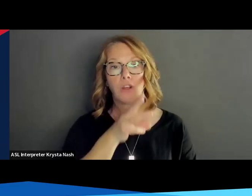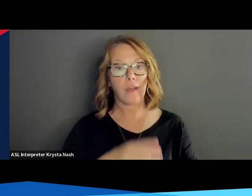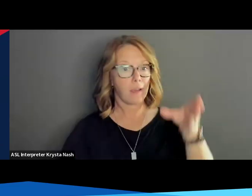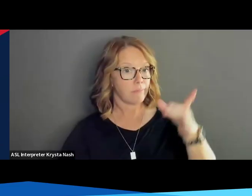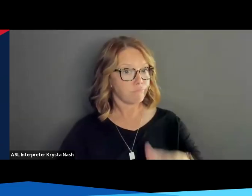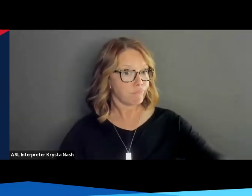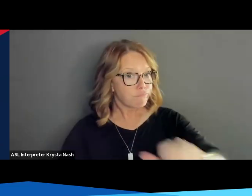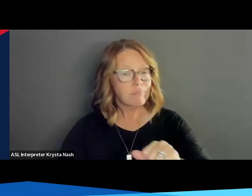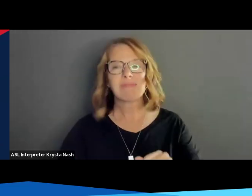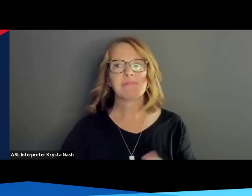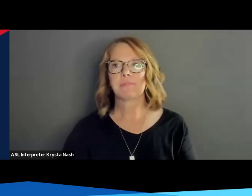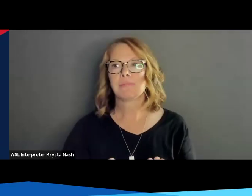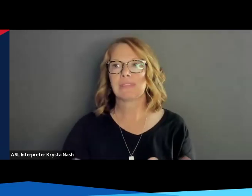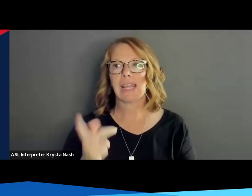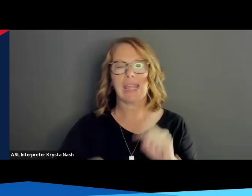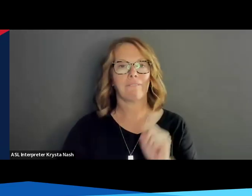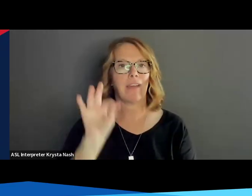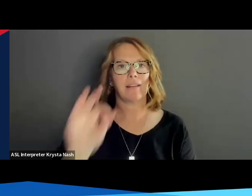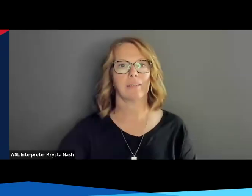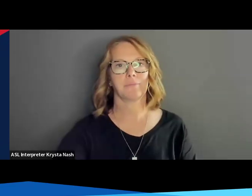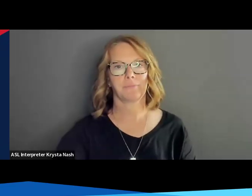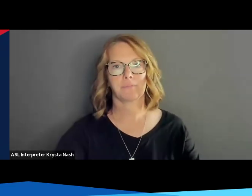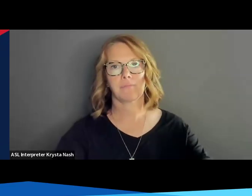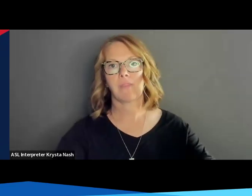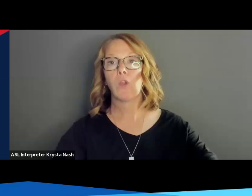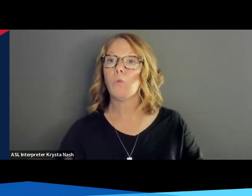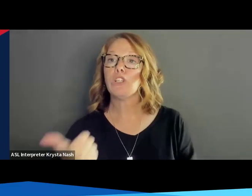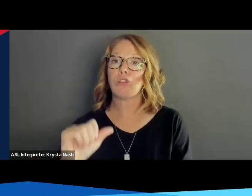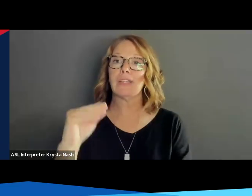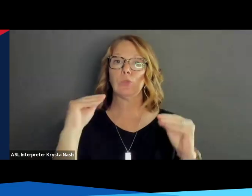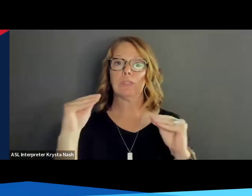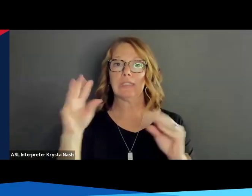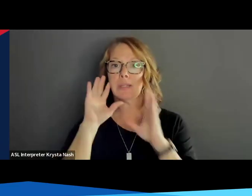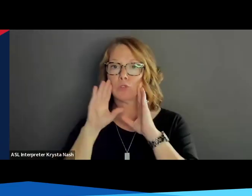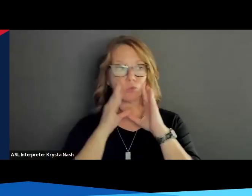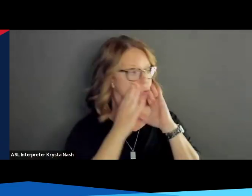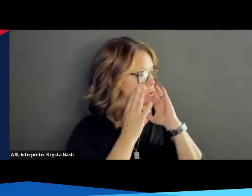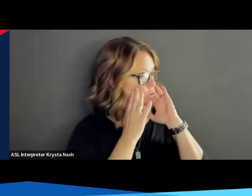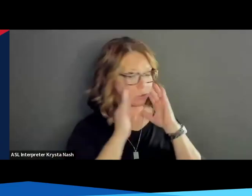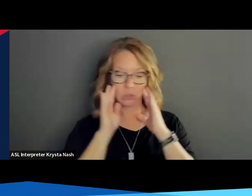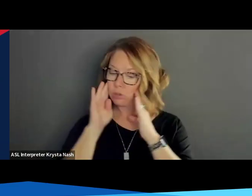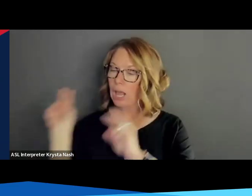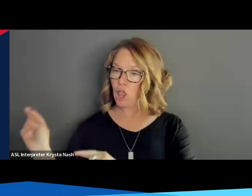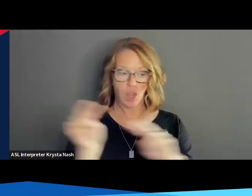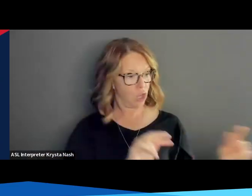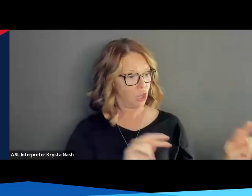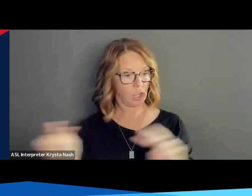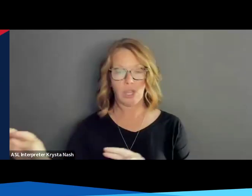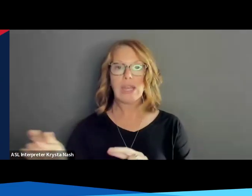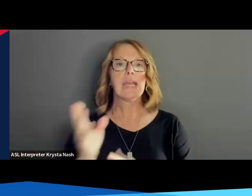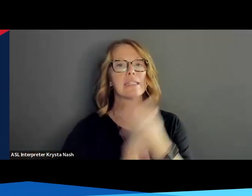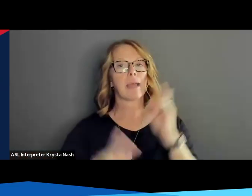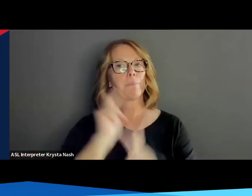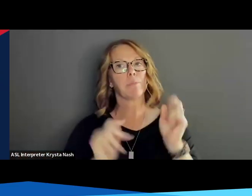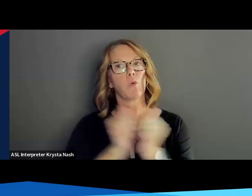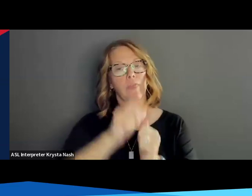see, they won't be able to find it. Now, we try to teach them to turn their head and look around, and you'll see a lot of people with stroke will